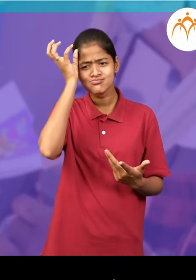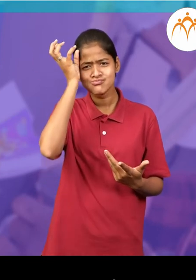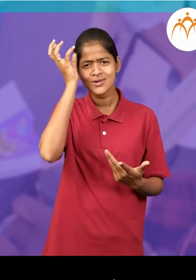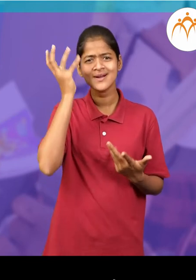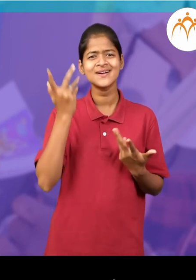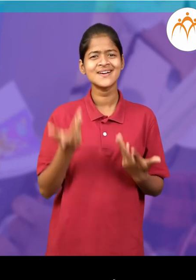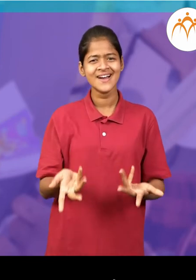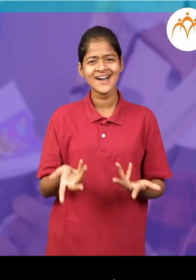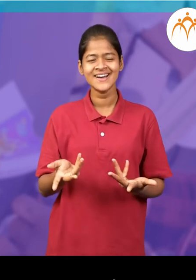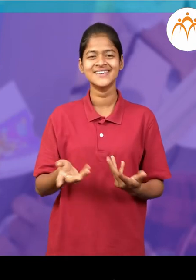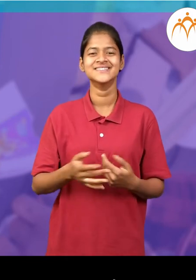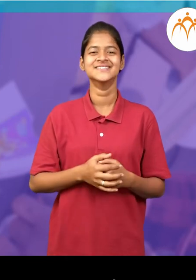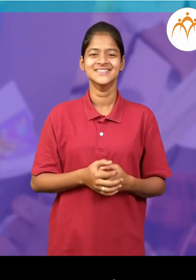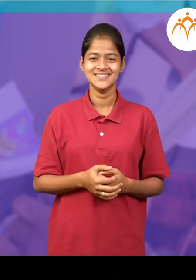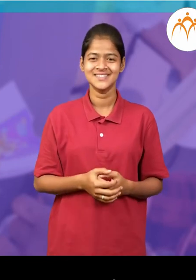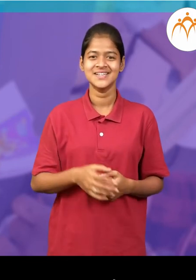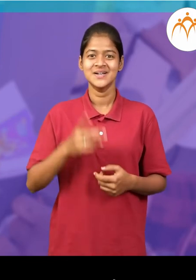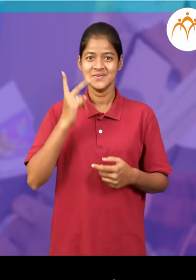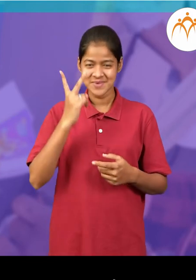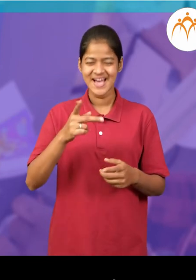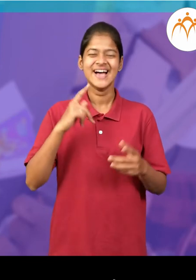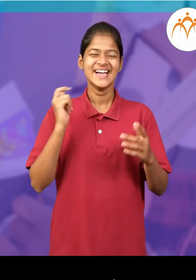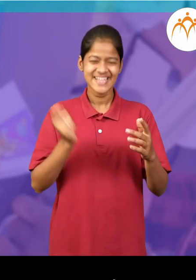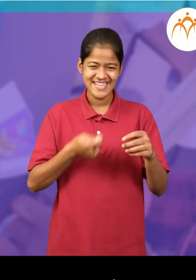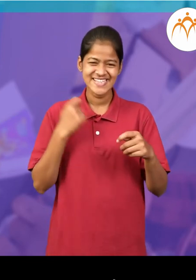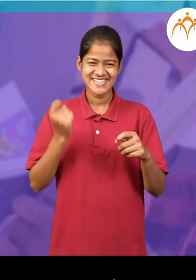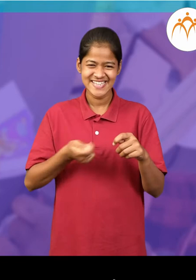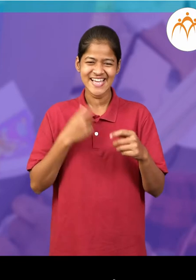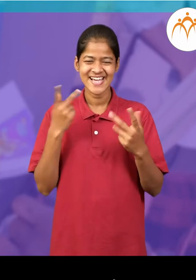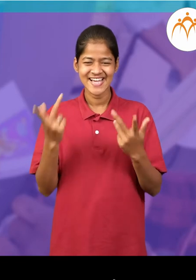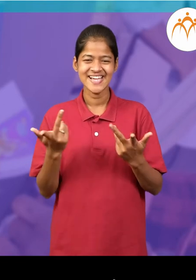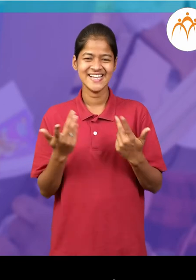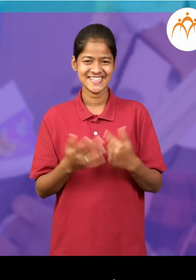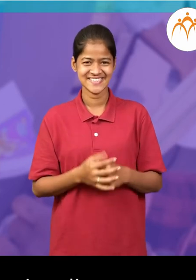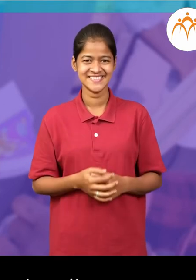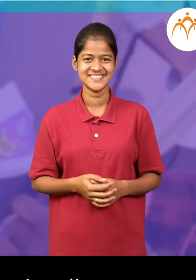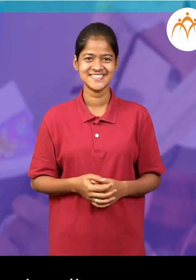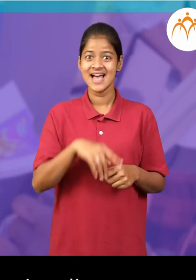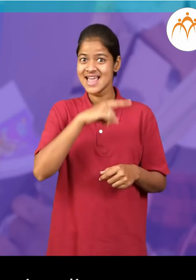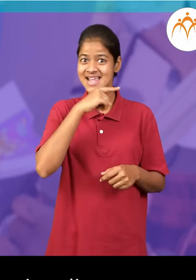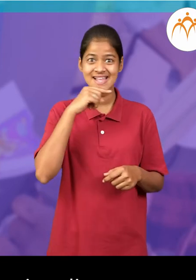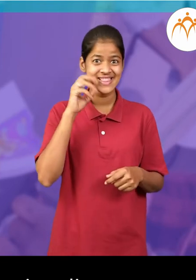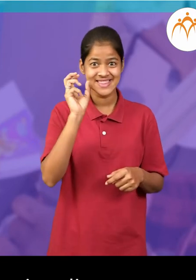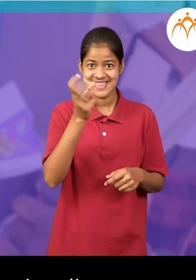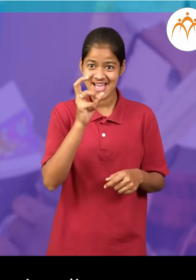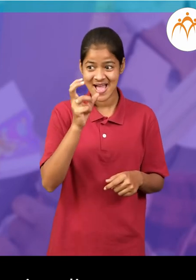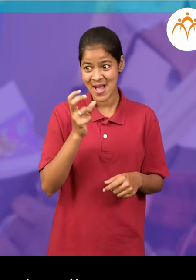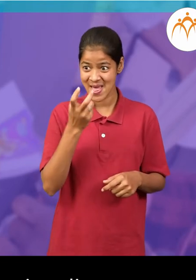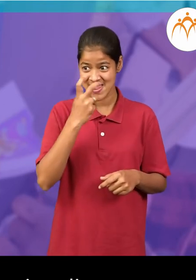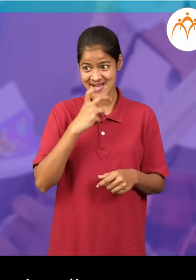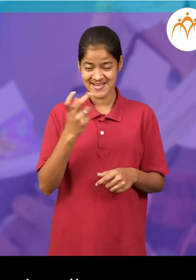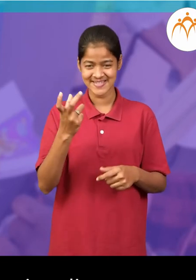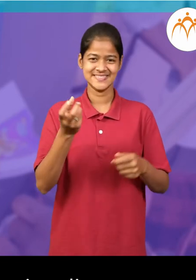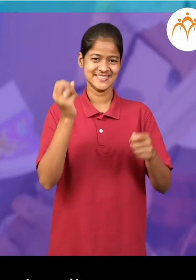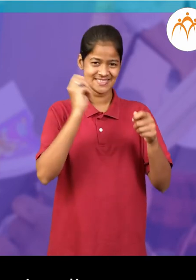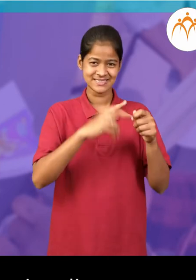it fast, don't you worry. Tomato, onions, chilies in a